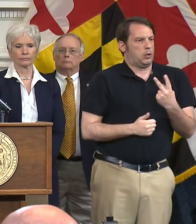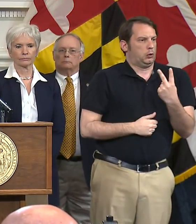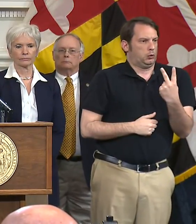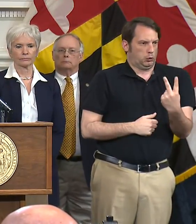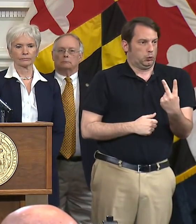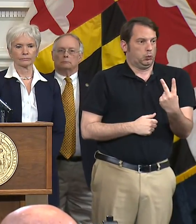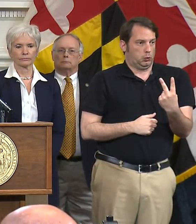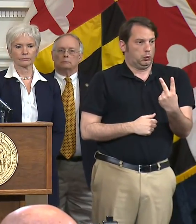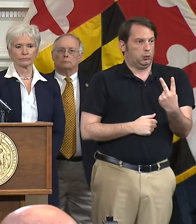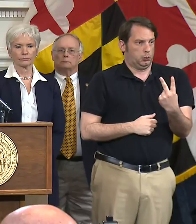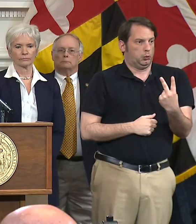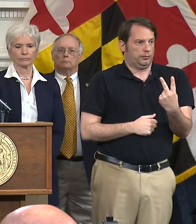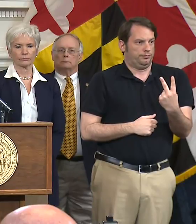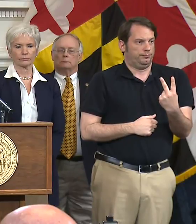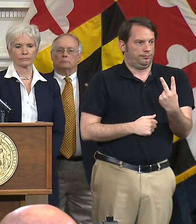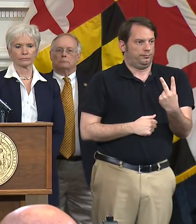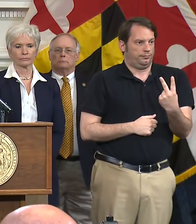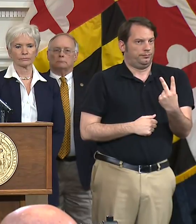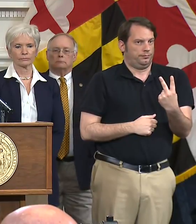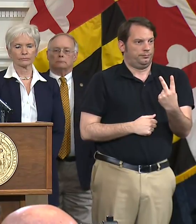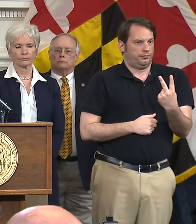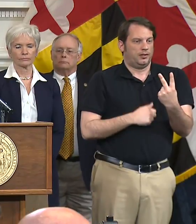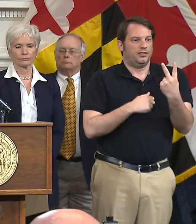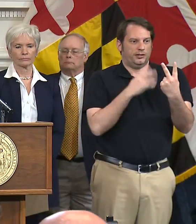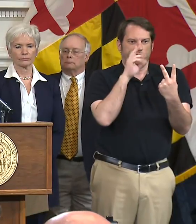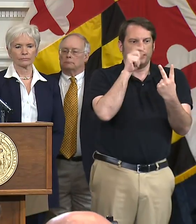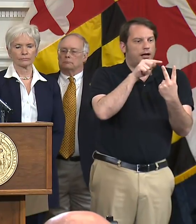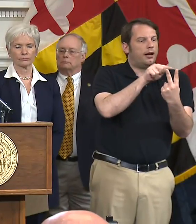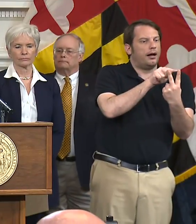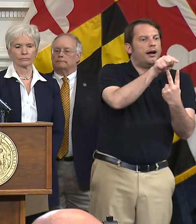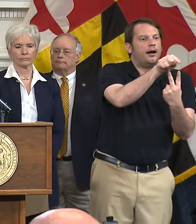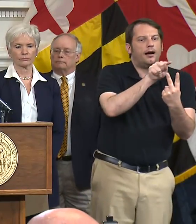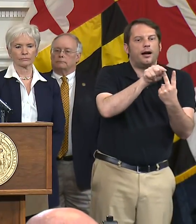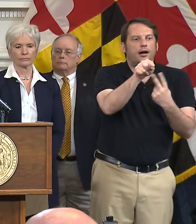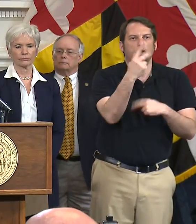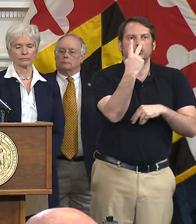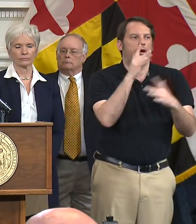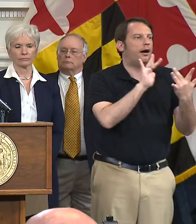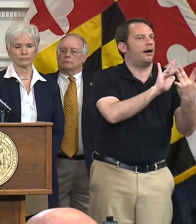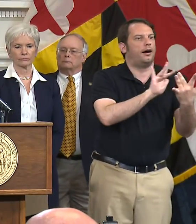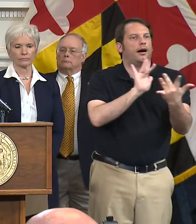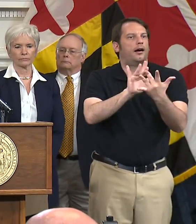interaction which are concerning and that we believe